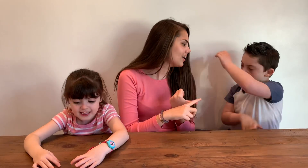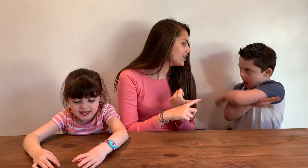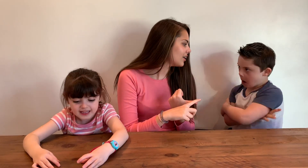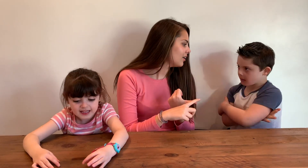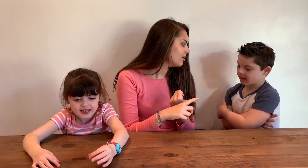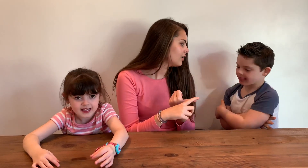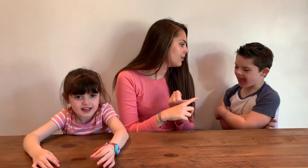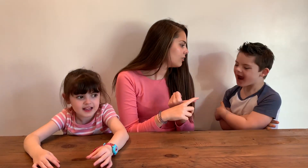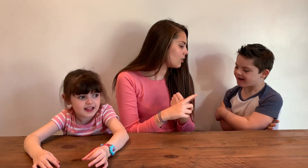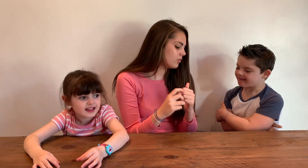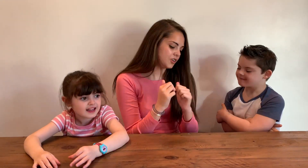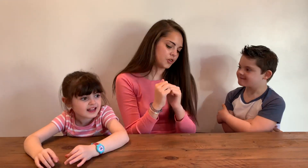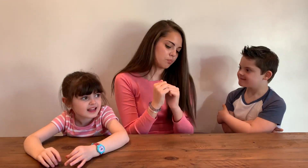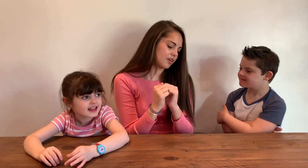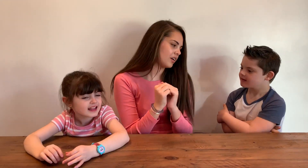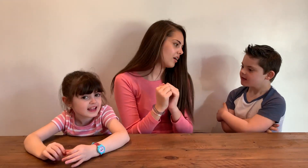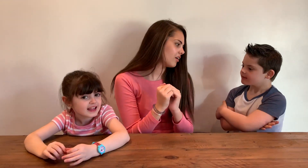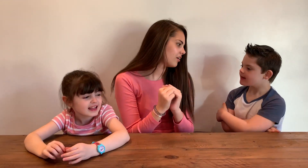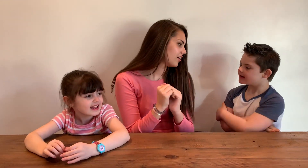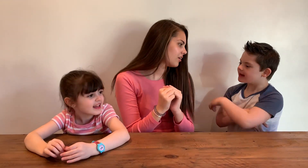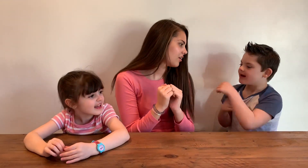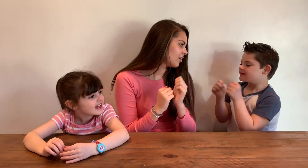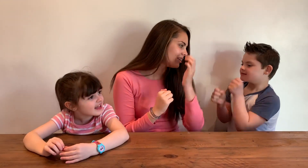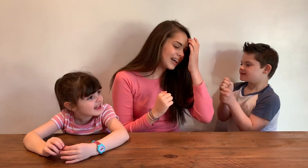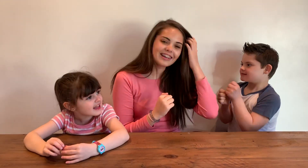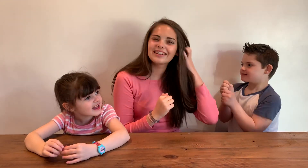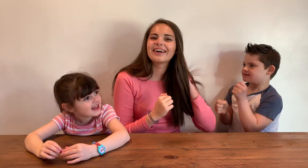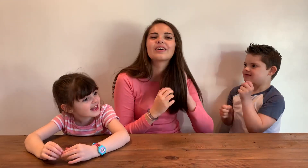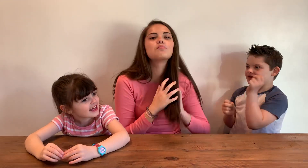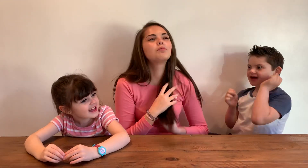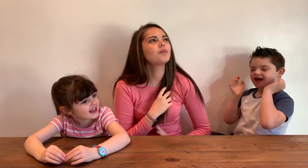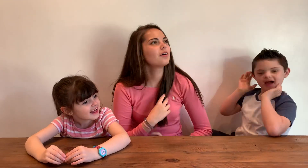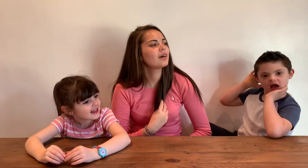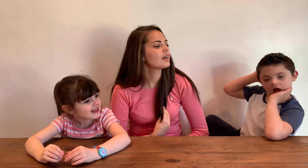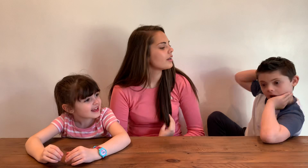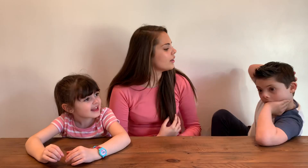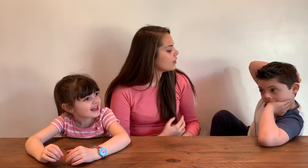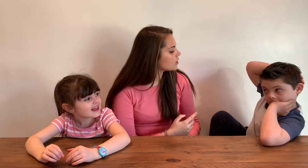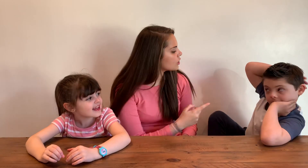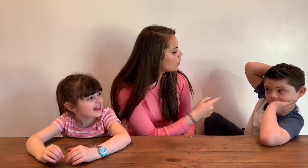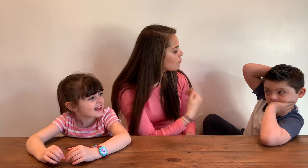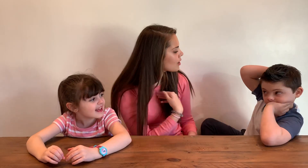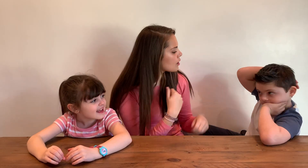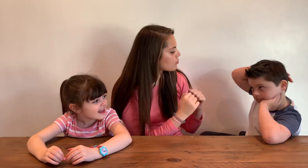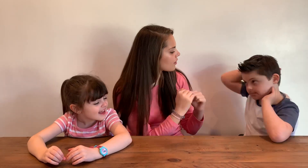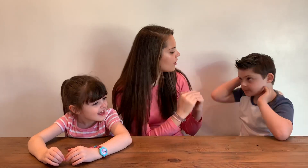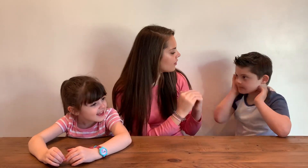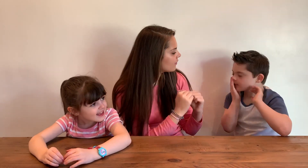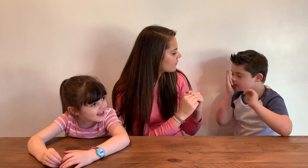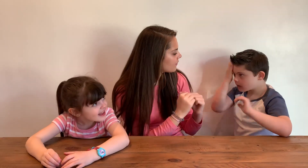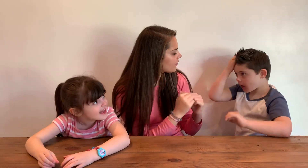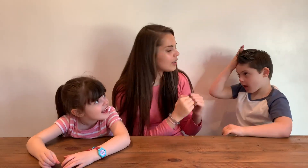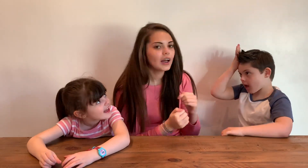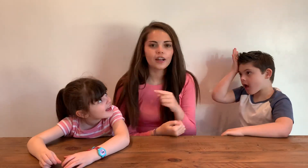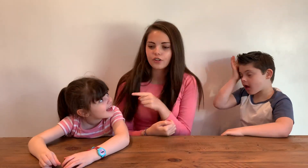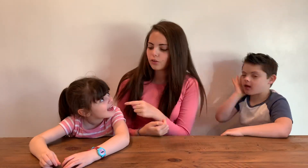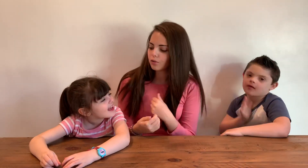Alexander, who's also your brother. Xander, good boy. So you're my brother. And you're